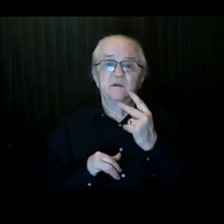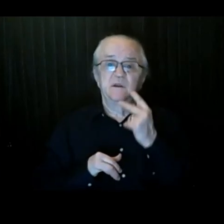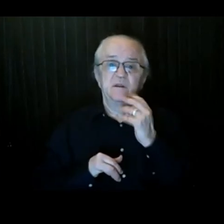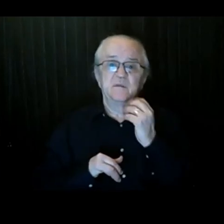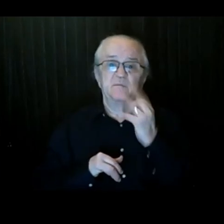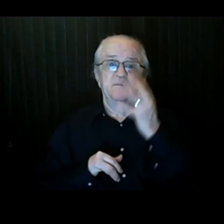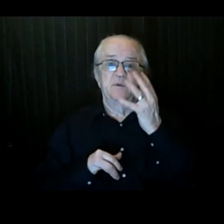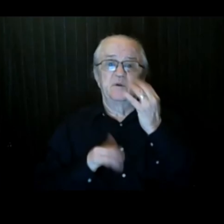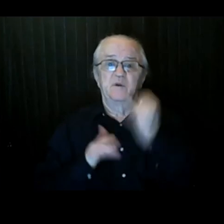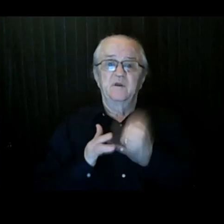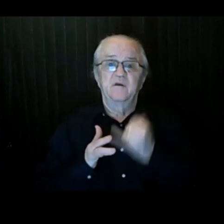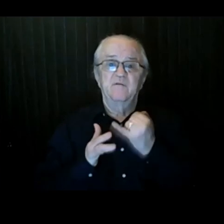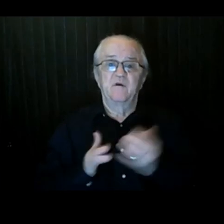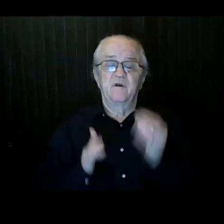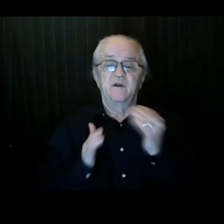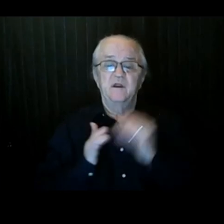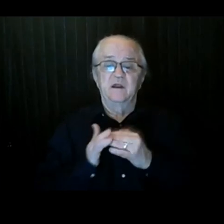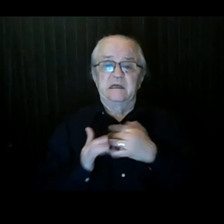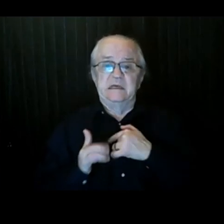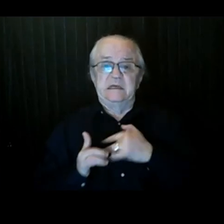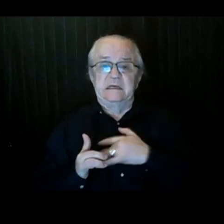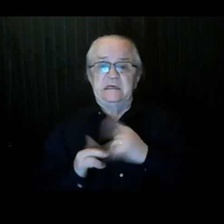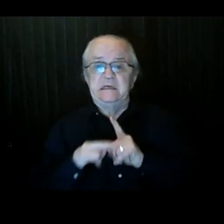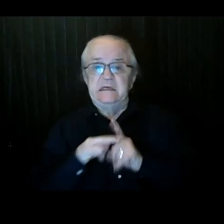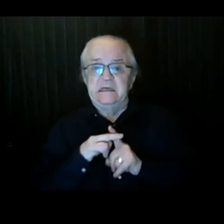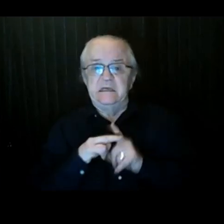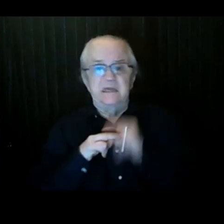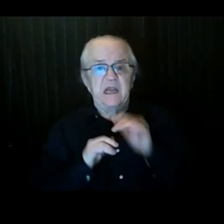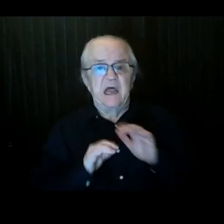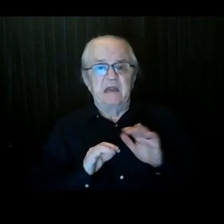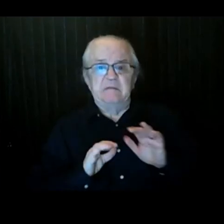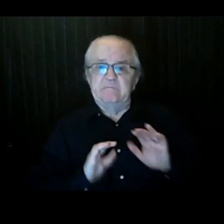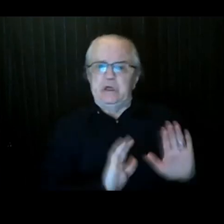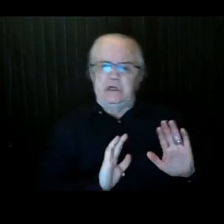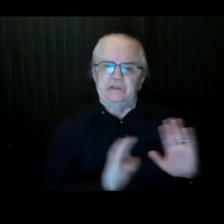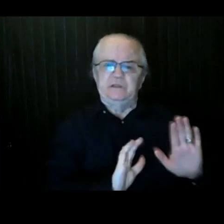again. And I was optimistic, not trying to push too hard, but hopeful.